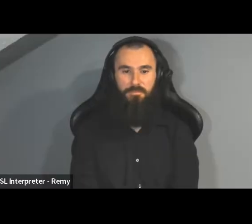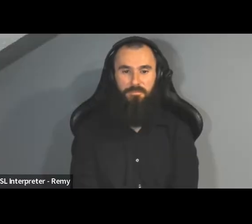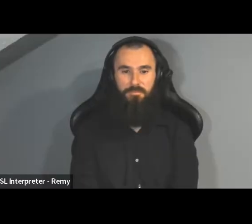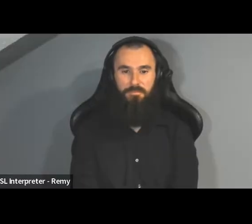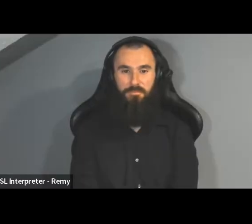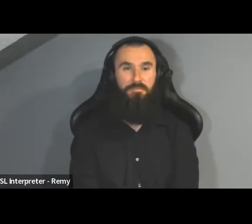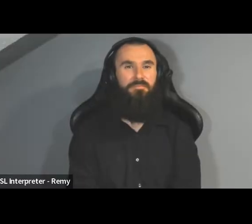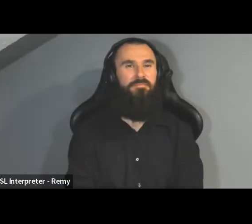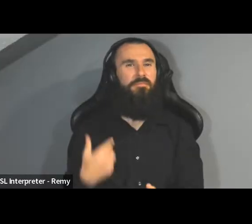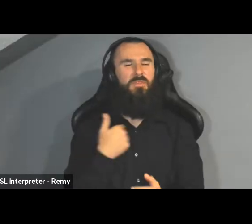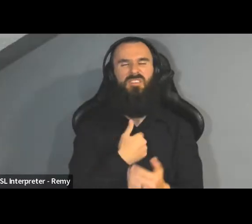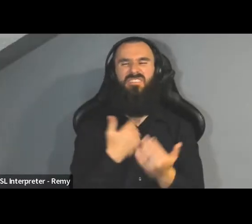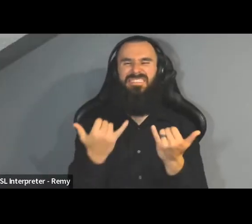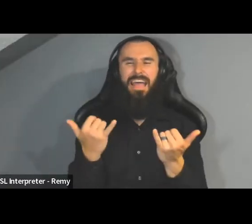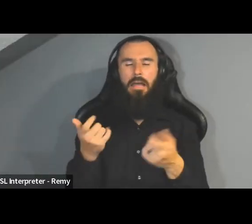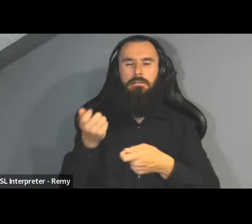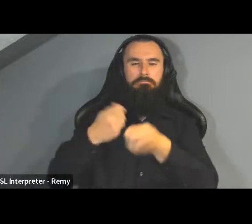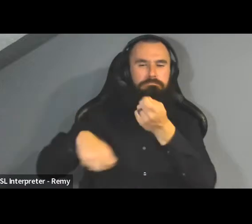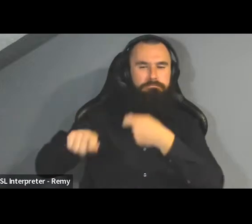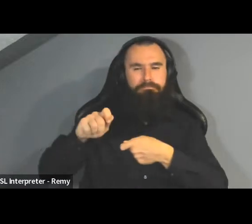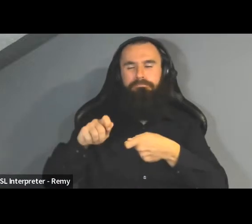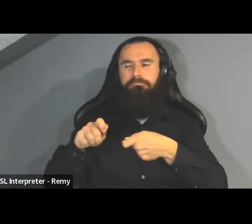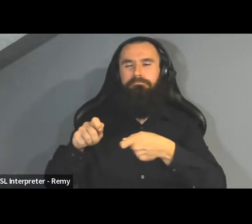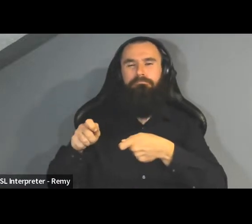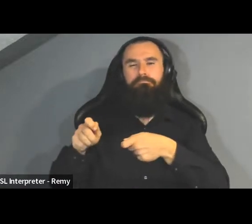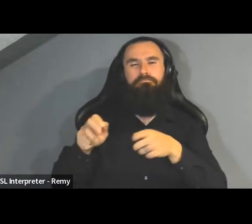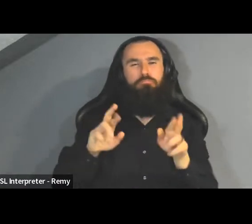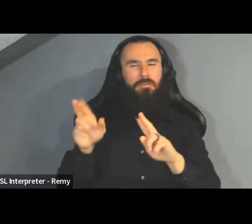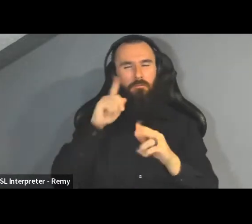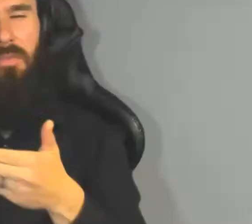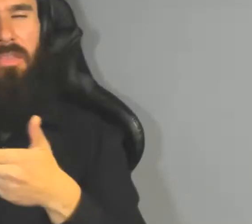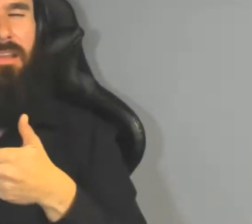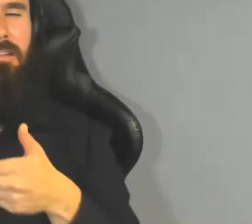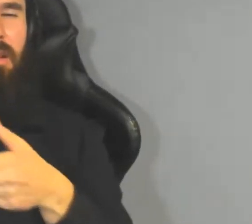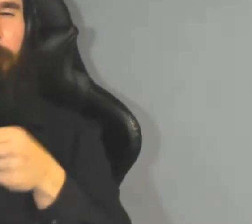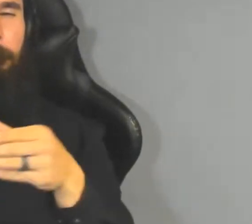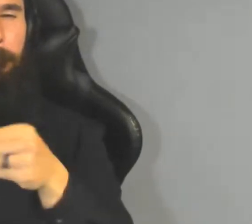We're just going to reset here and then have the next commenter.